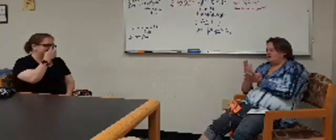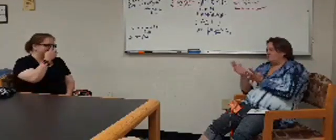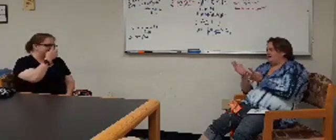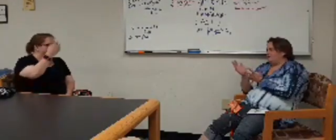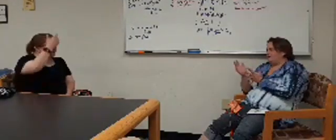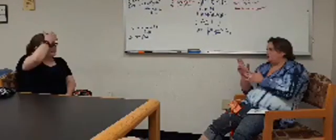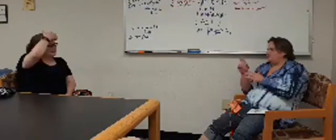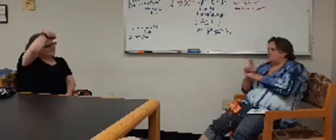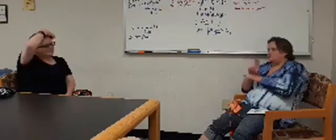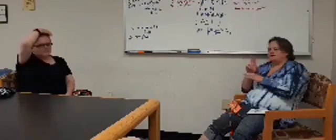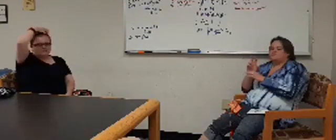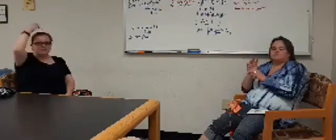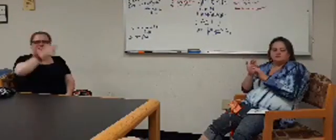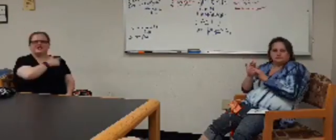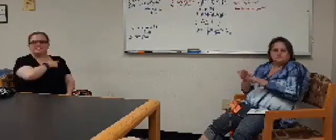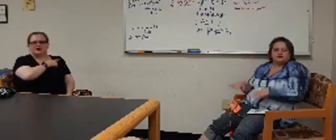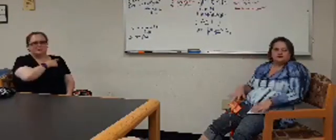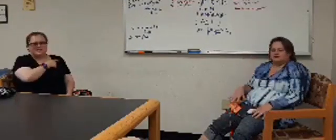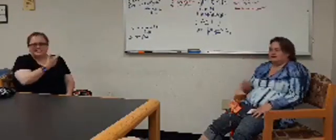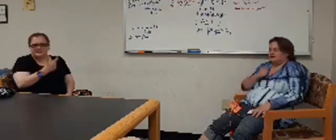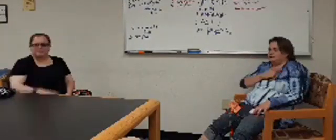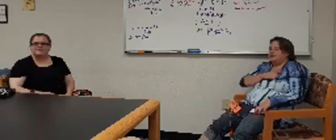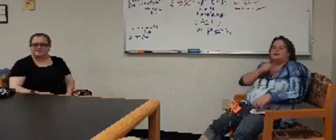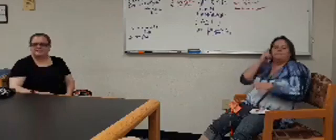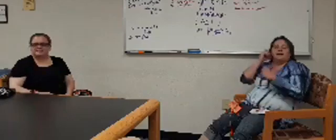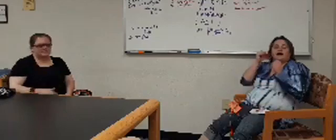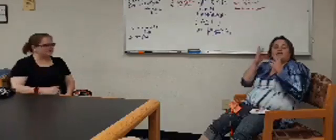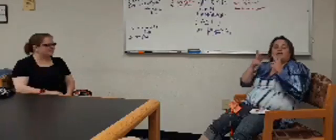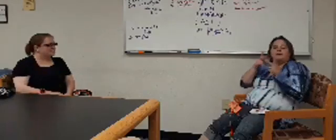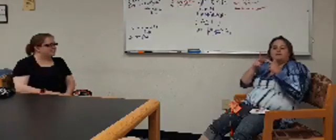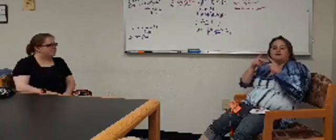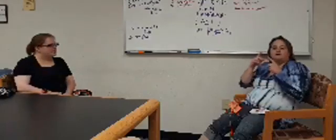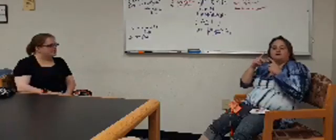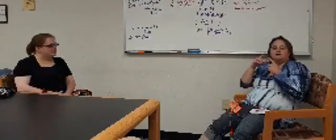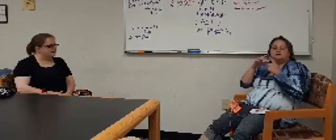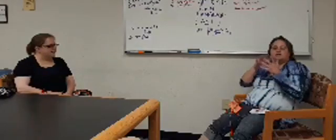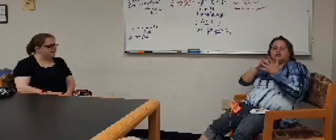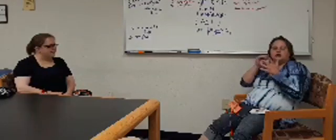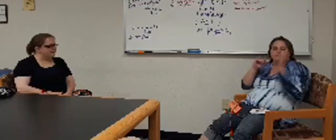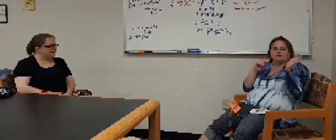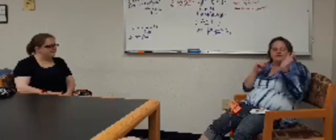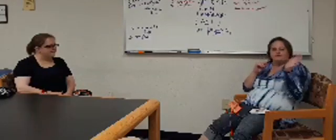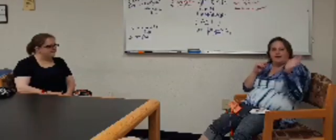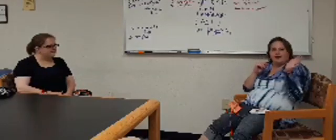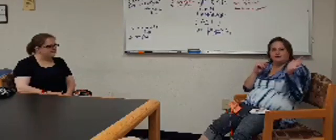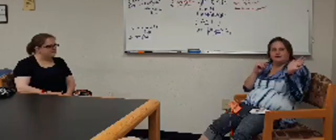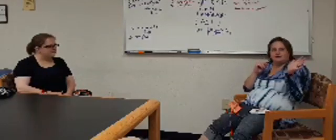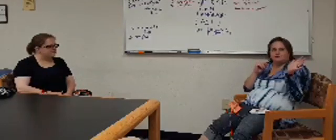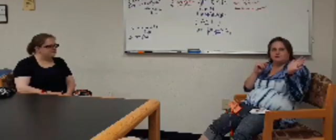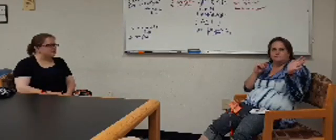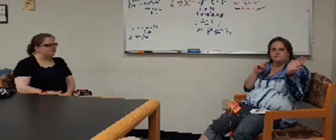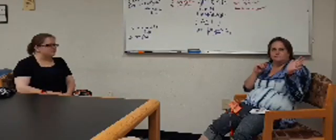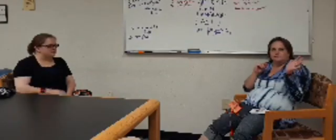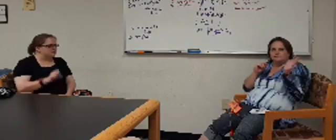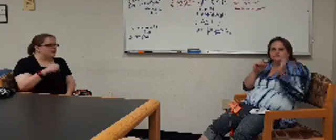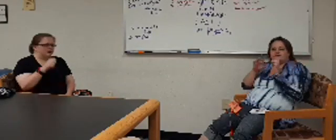thing like. So, but but just like a couple times. Okay. But a lot of people learn with left-handed too. that most